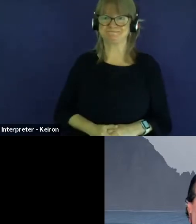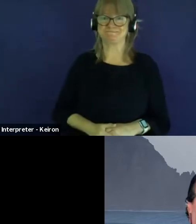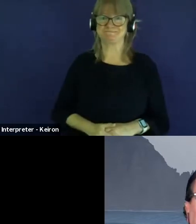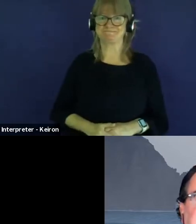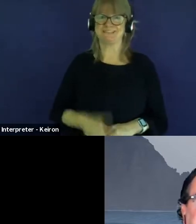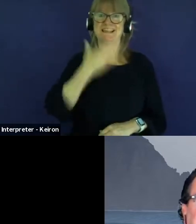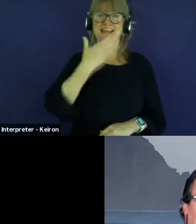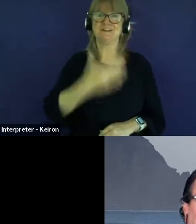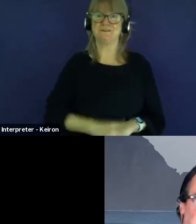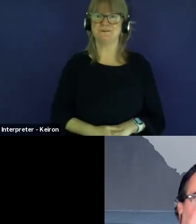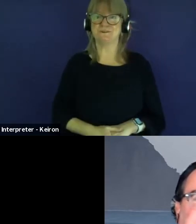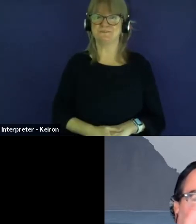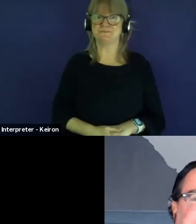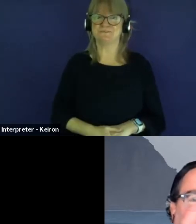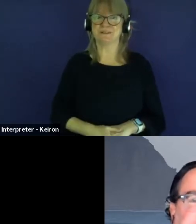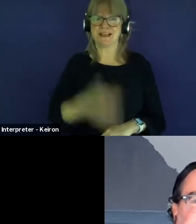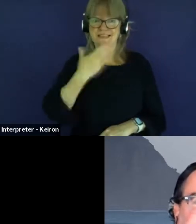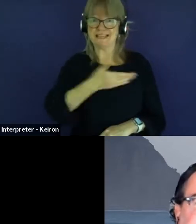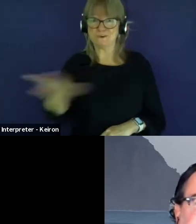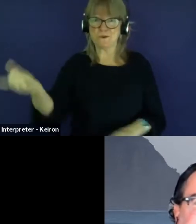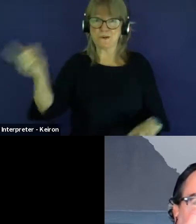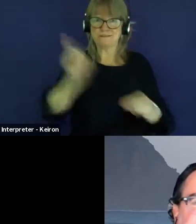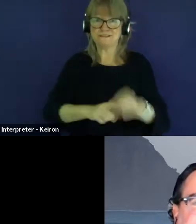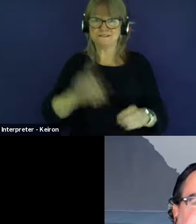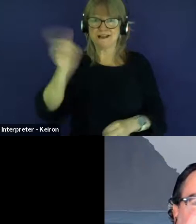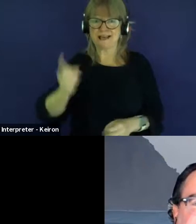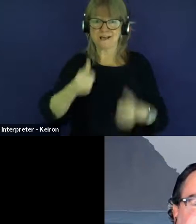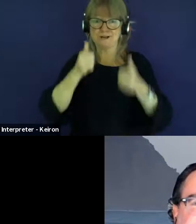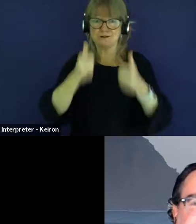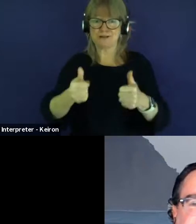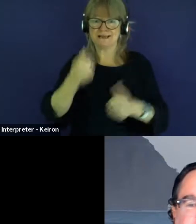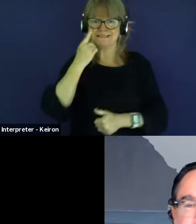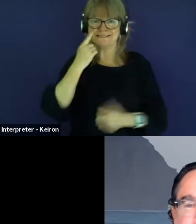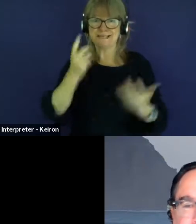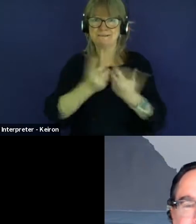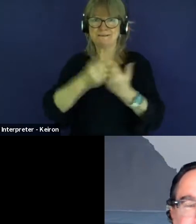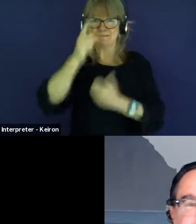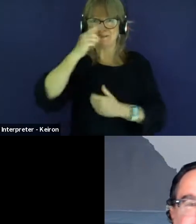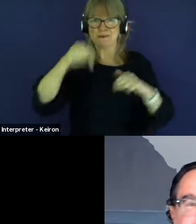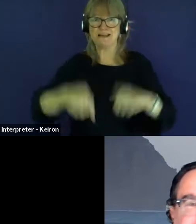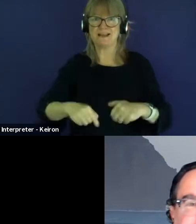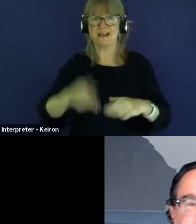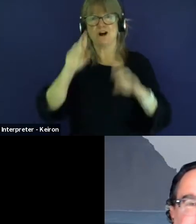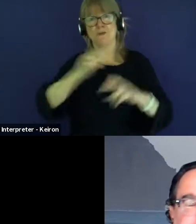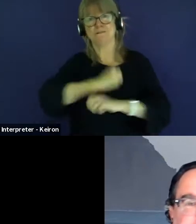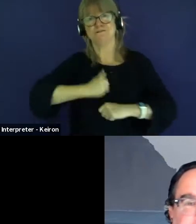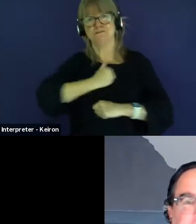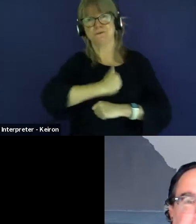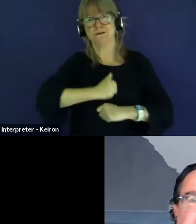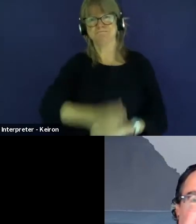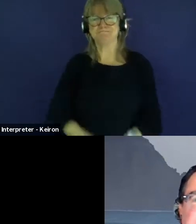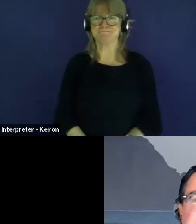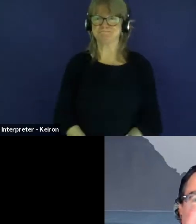Thank you all for joining in today. It was great to see so many of you, and I hope you really enjoyed the session.